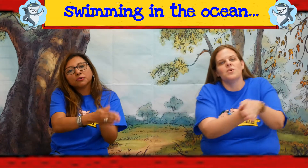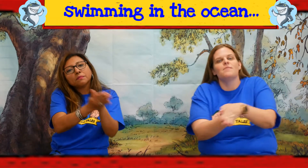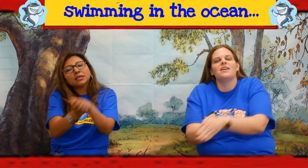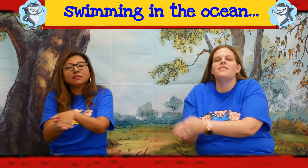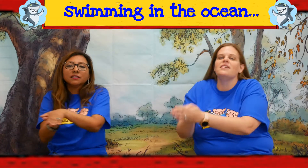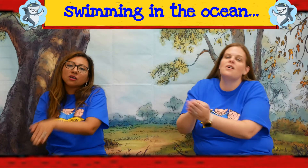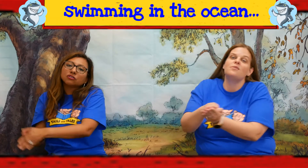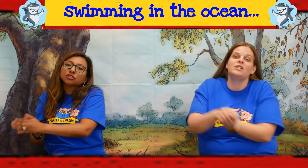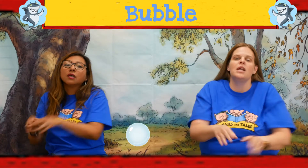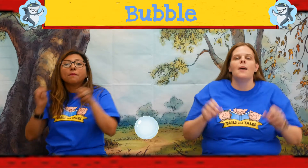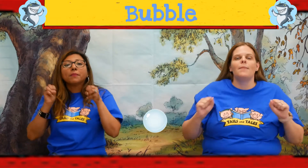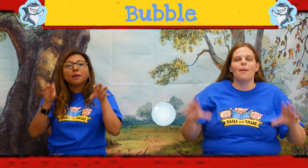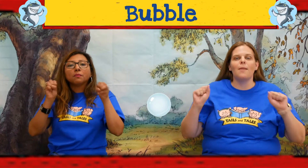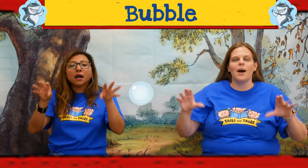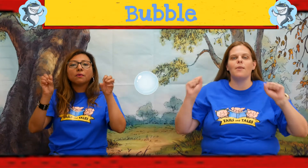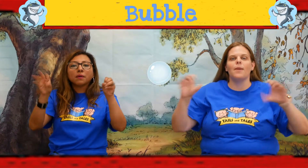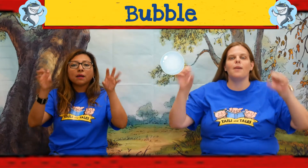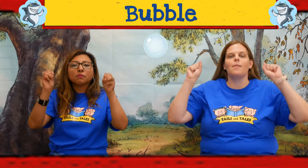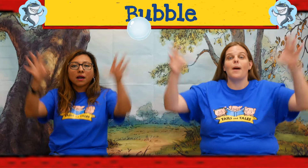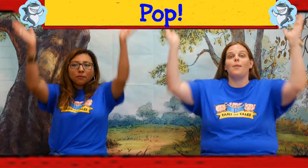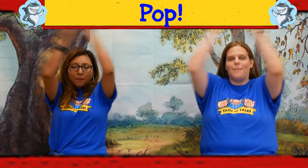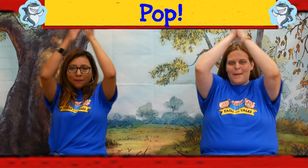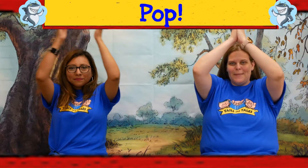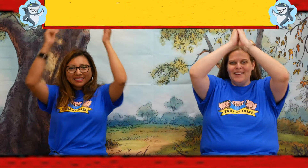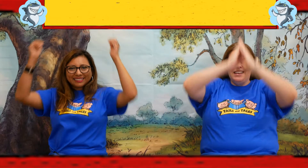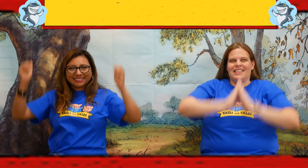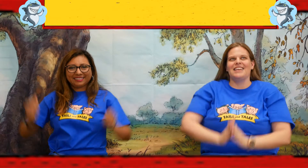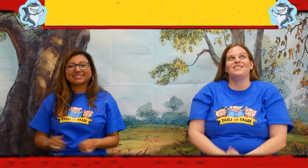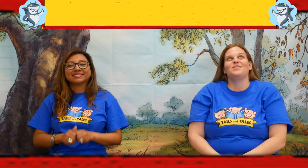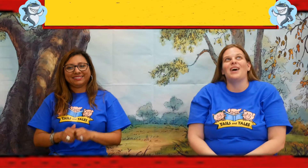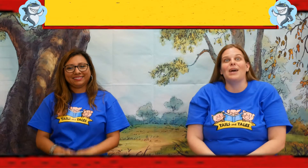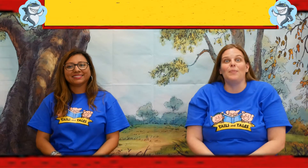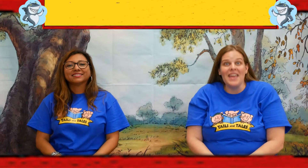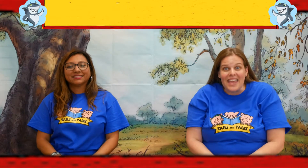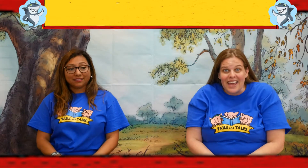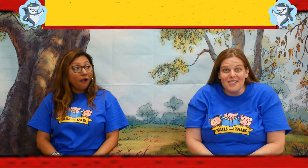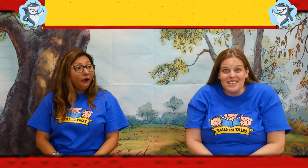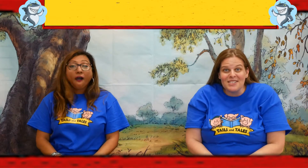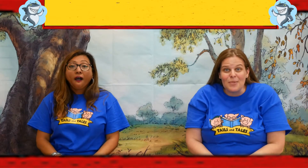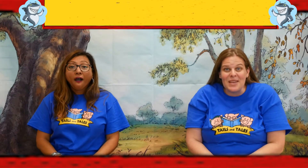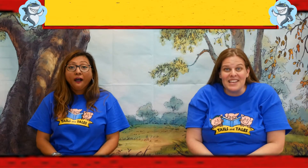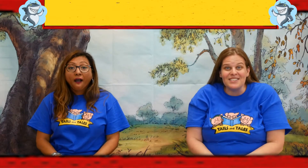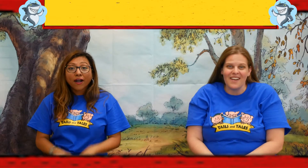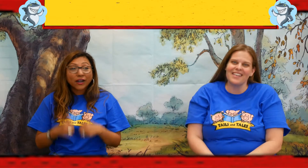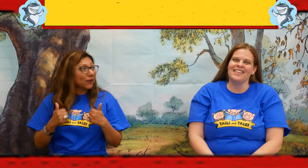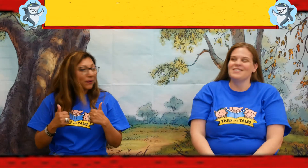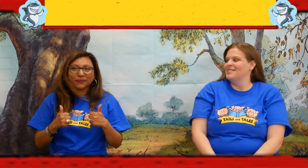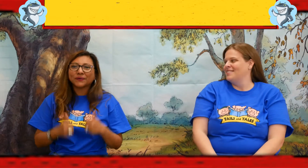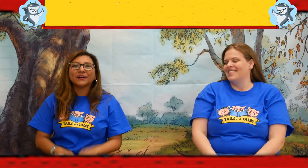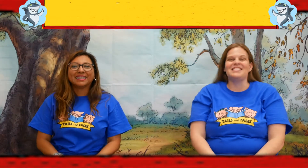swimming in the ocean. Bubble, bubble, bubble, bubble, pop. Let's try pink. Have you guys ever seen a pink shark? Cool. Let's do